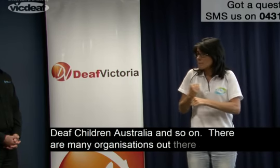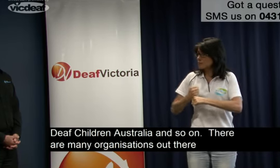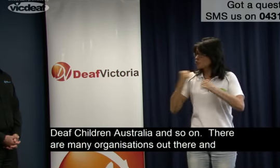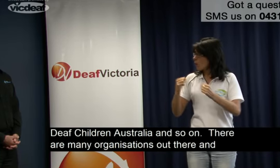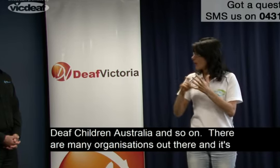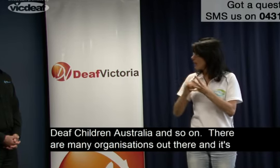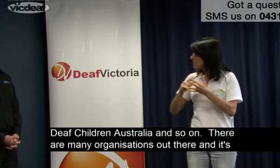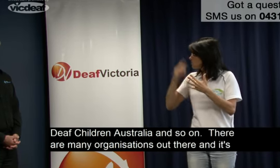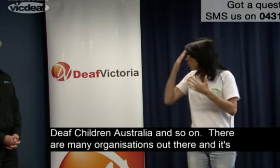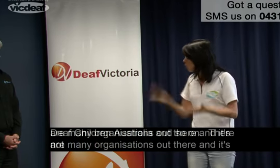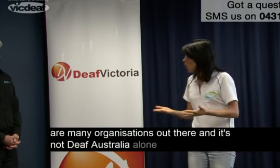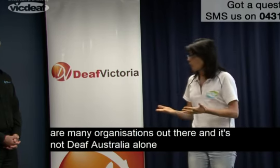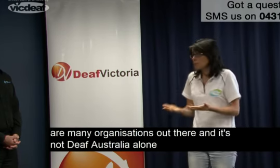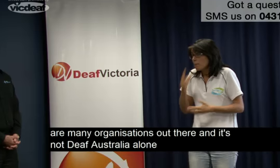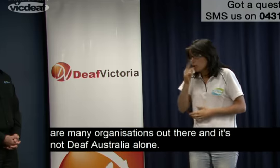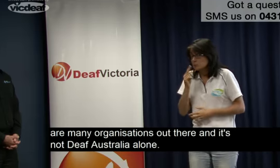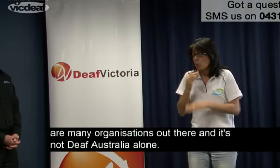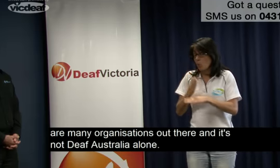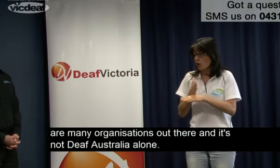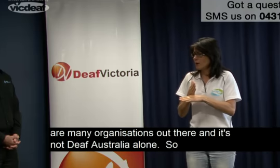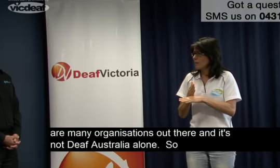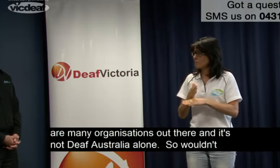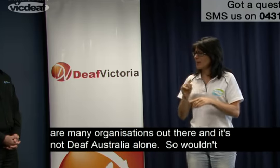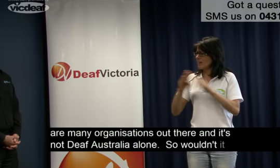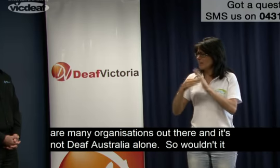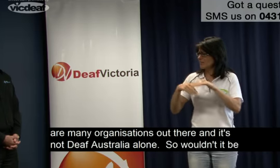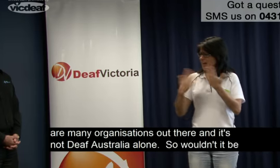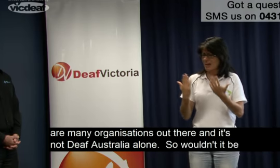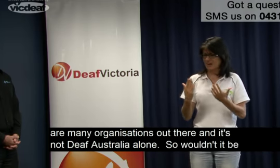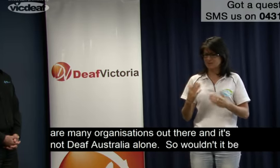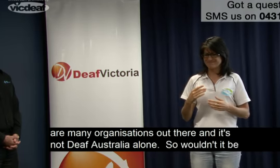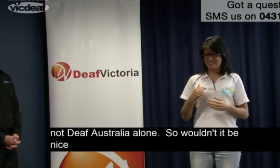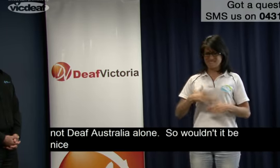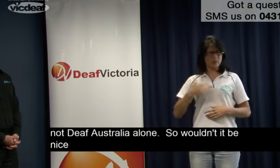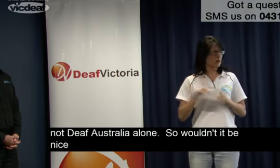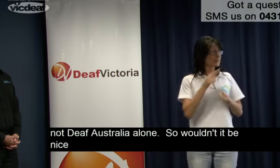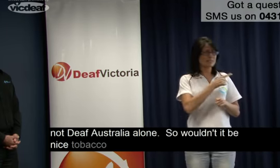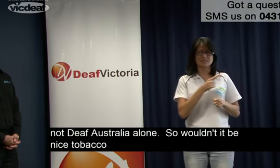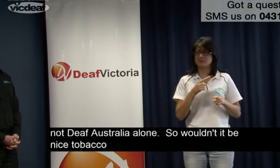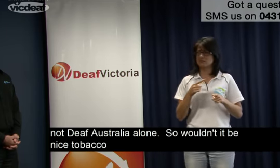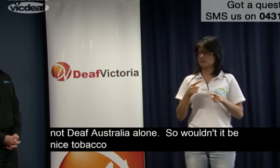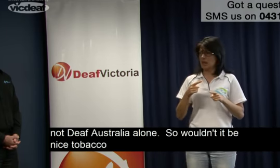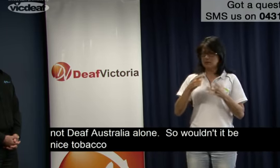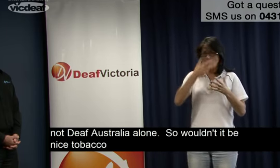more cohesive, maybe we'll have a stronger case, and that could work. But at the end of the day, I just